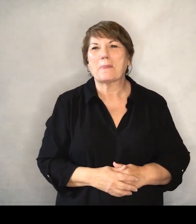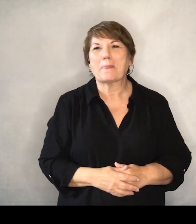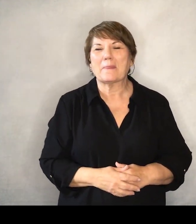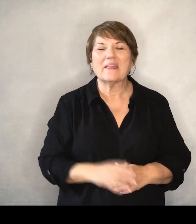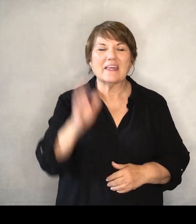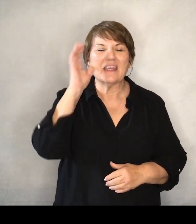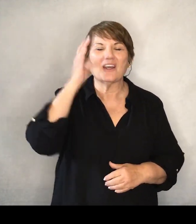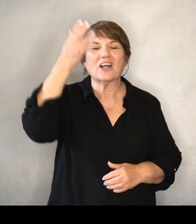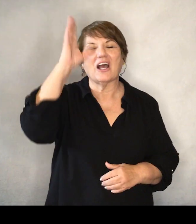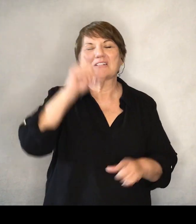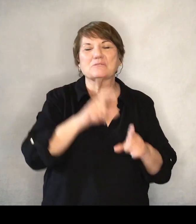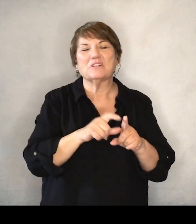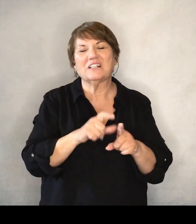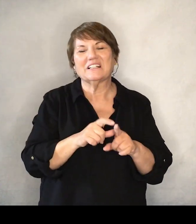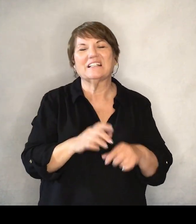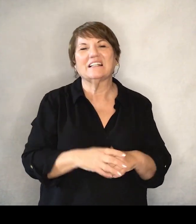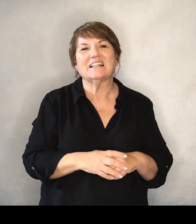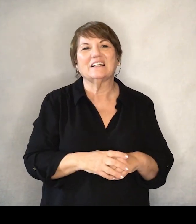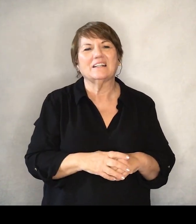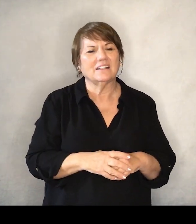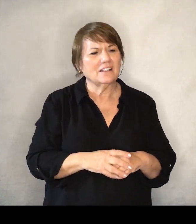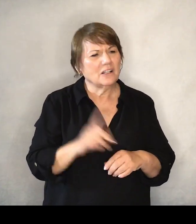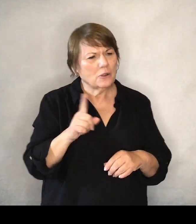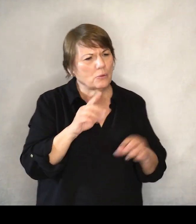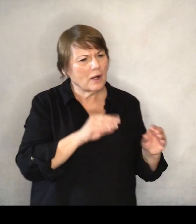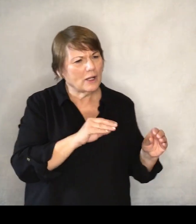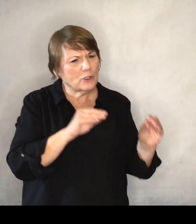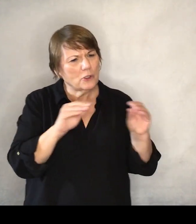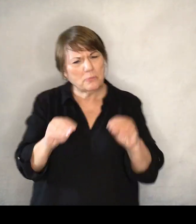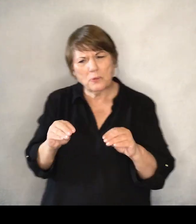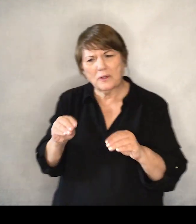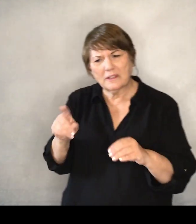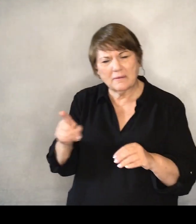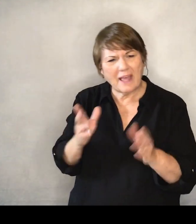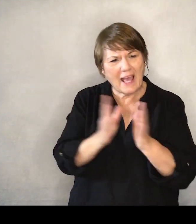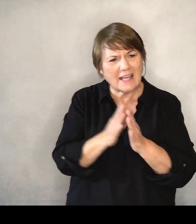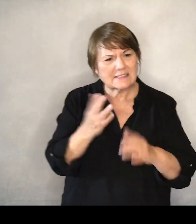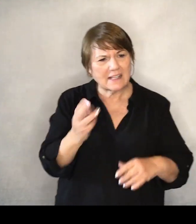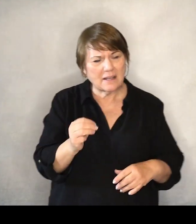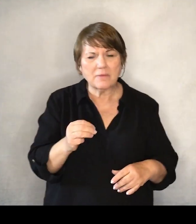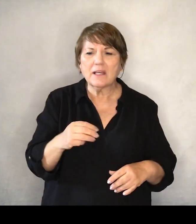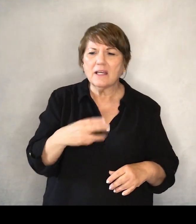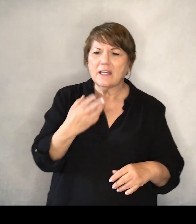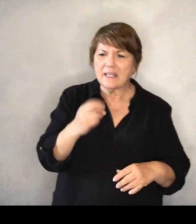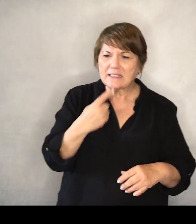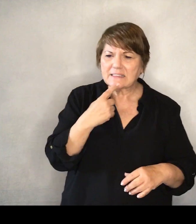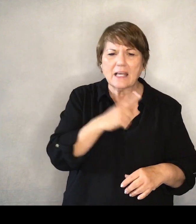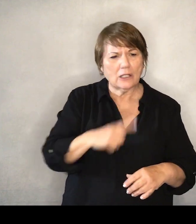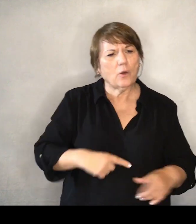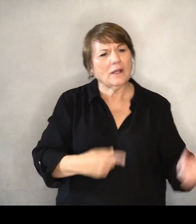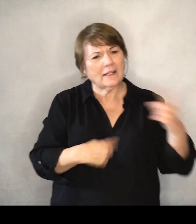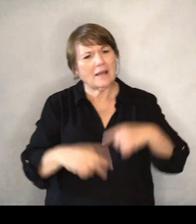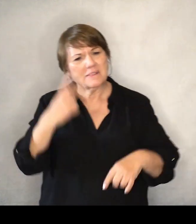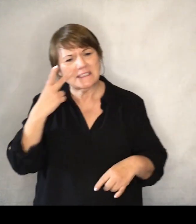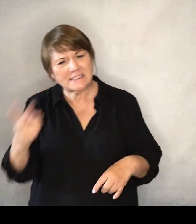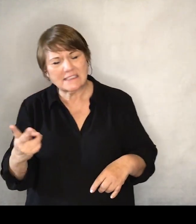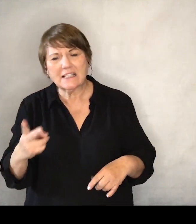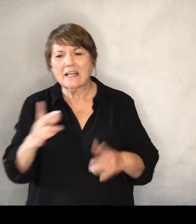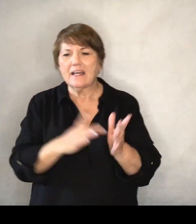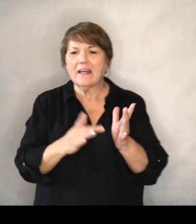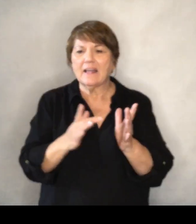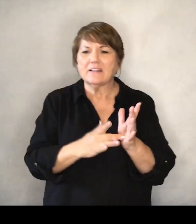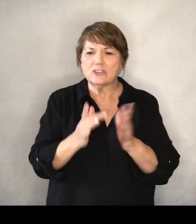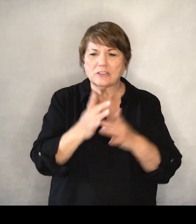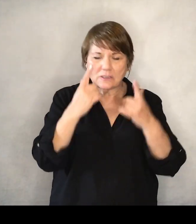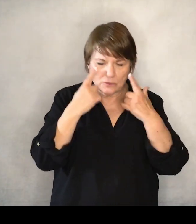Let's hear God's word. "Where have you put him?" he asked them. He told them, "Lord, come and see." Then